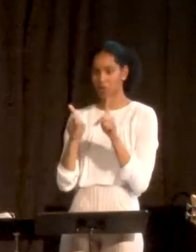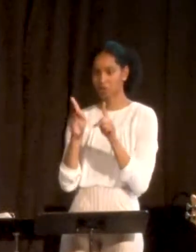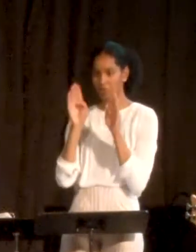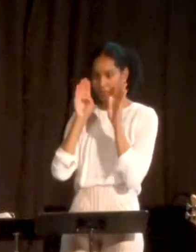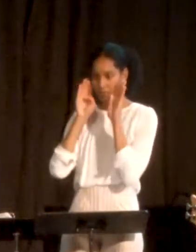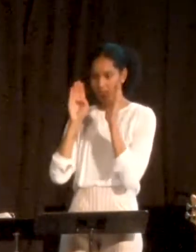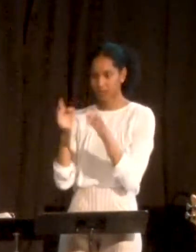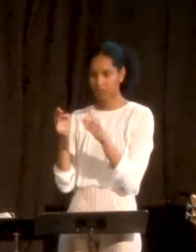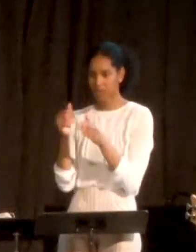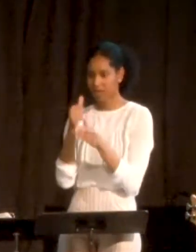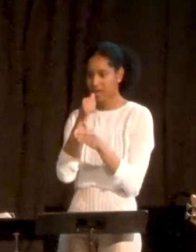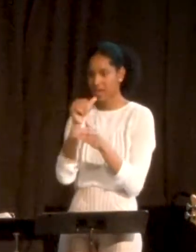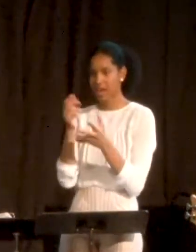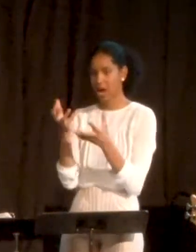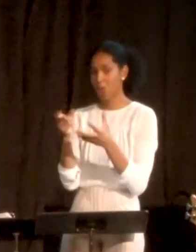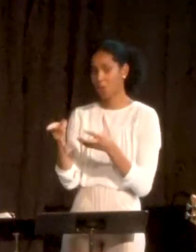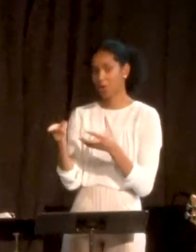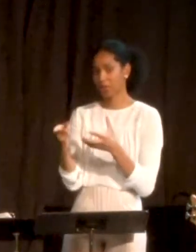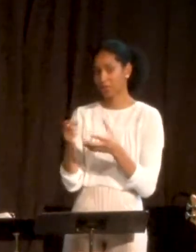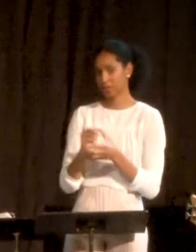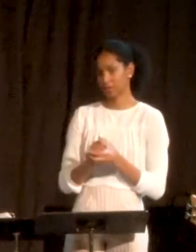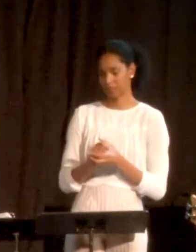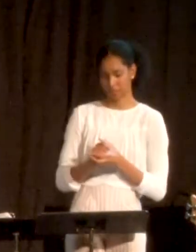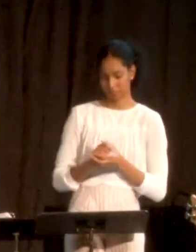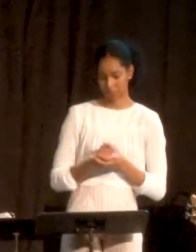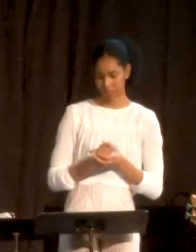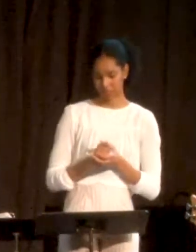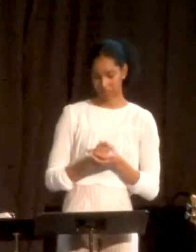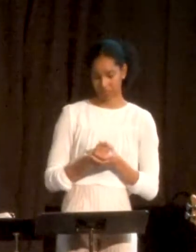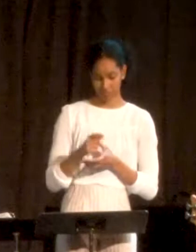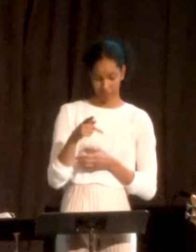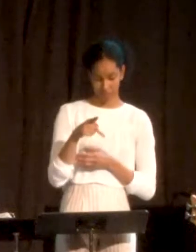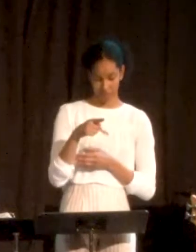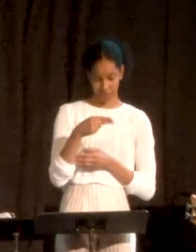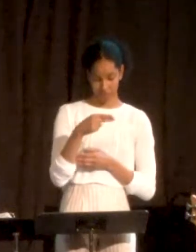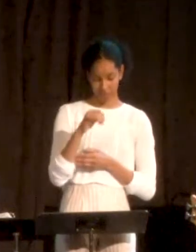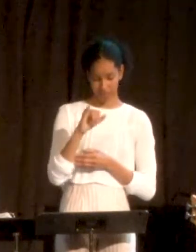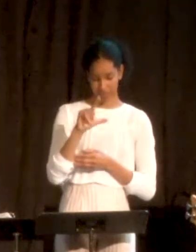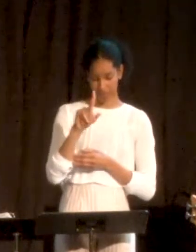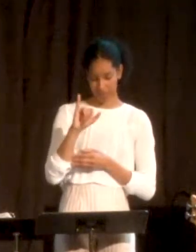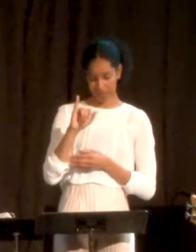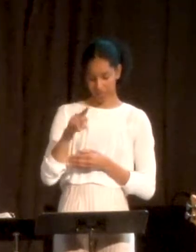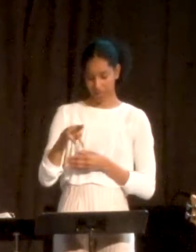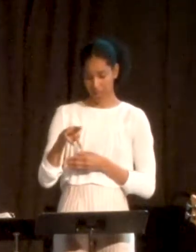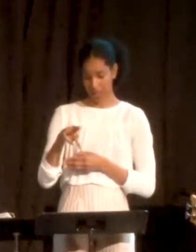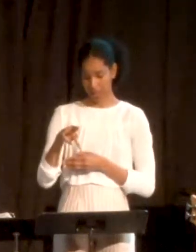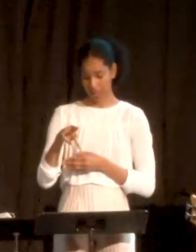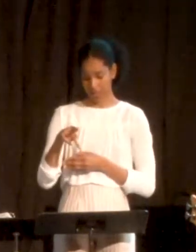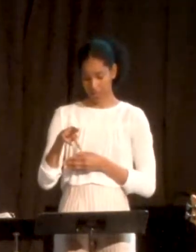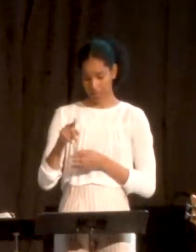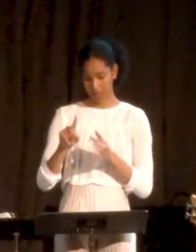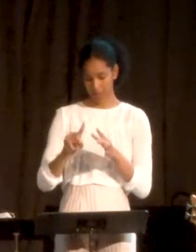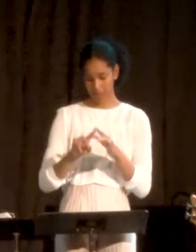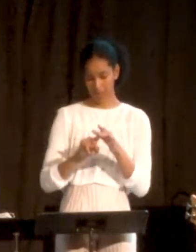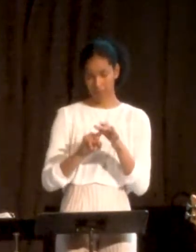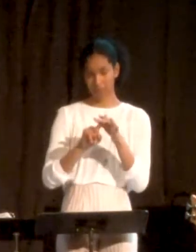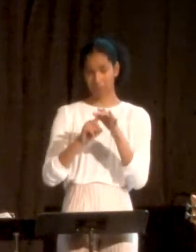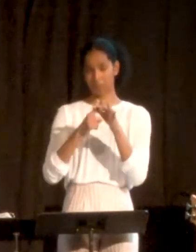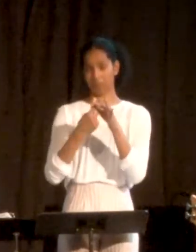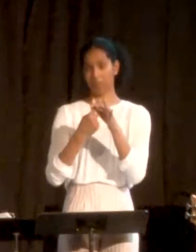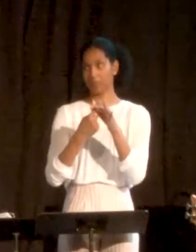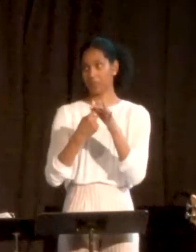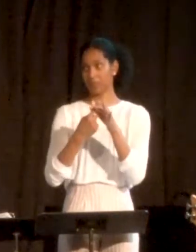across the then known world. Philip began evangelizing in Samaria and in